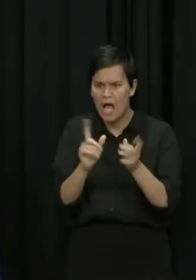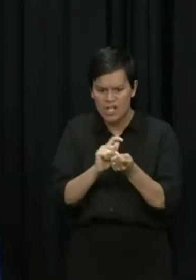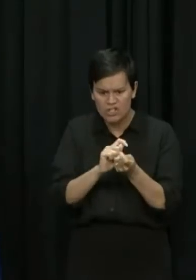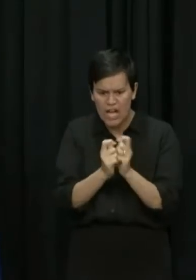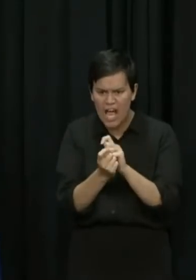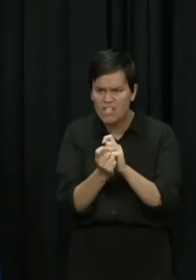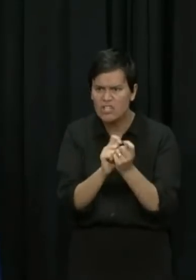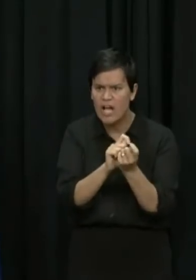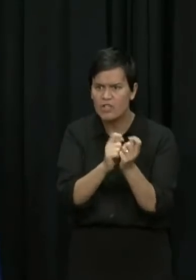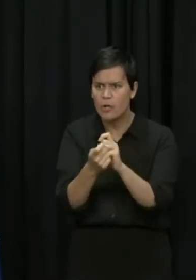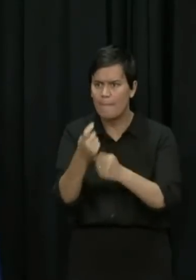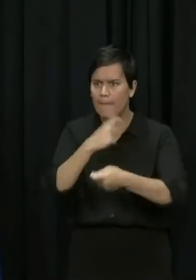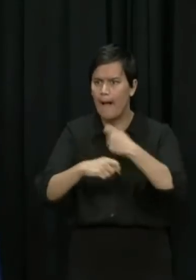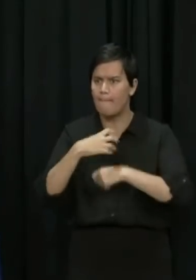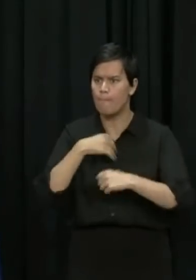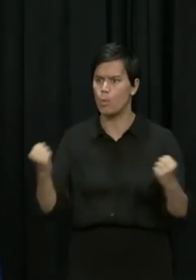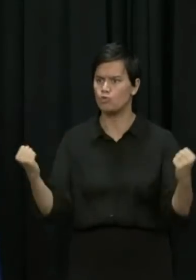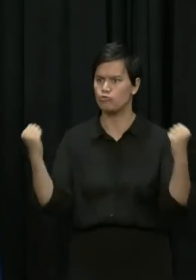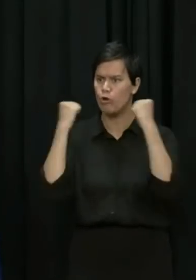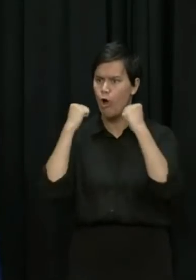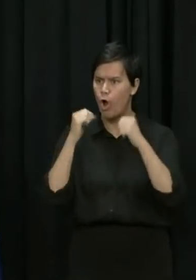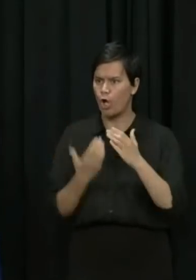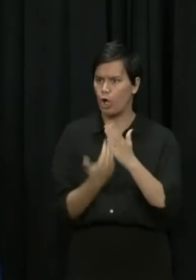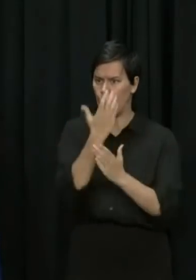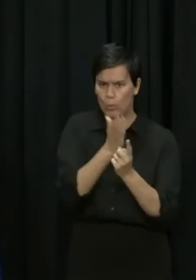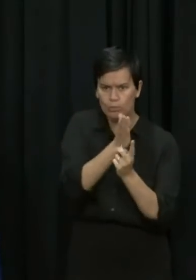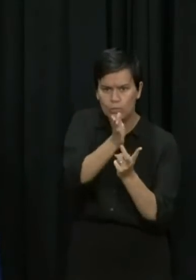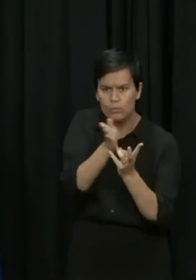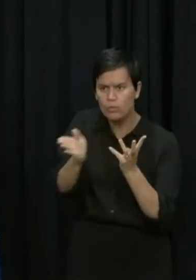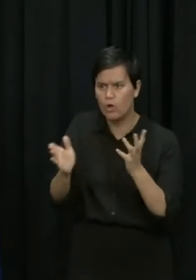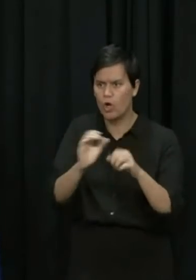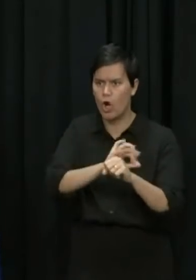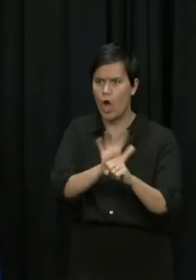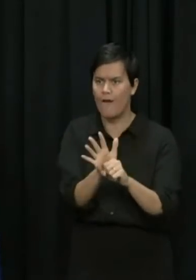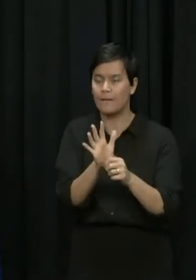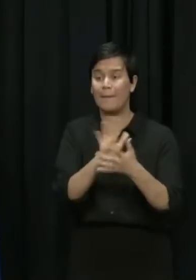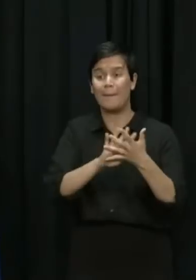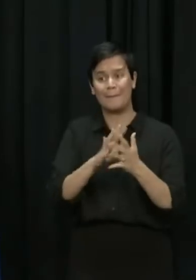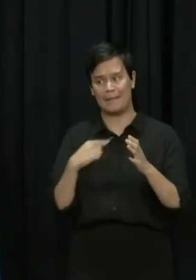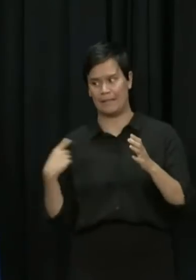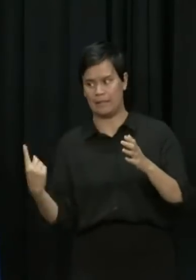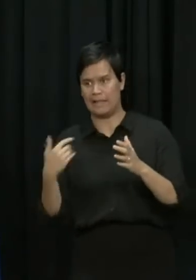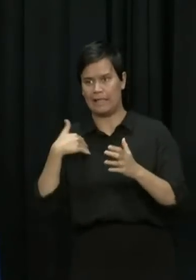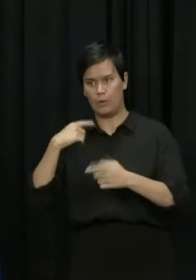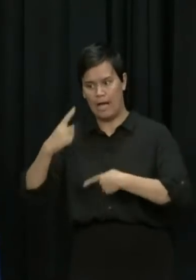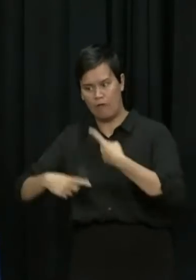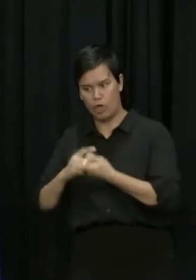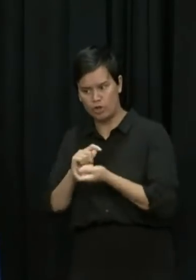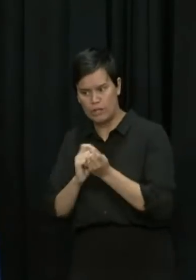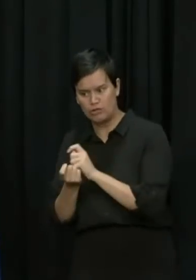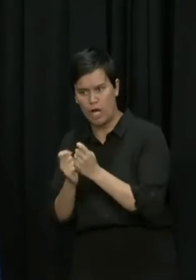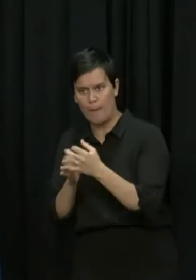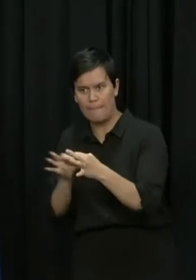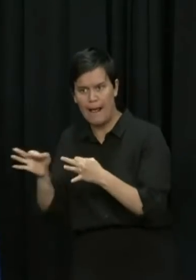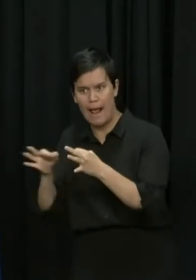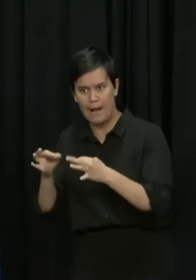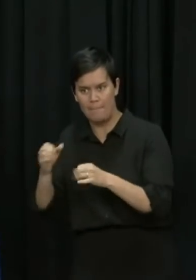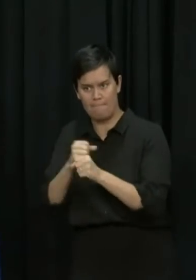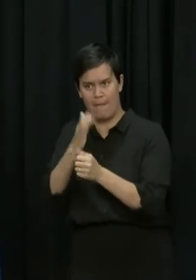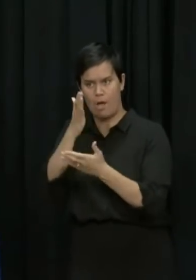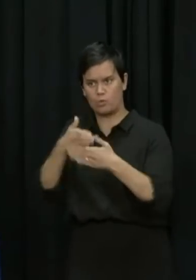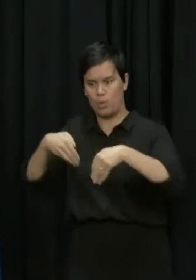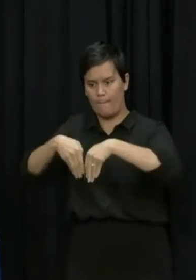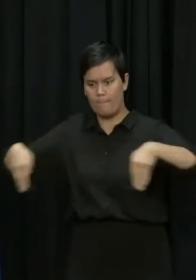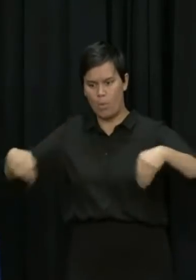COVID-19 emerging, we've had to make both continual improvements to strengthen our border while continuing to plan